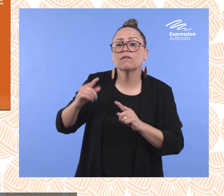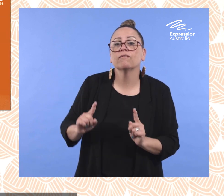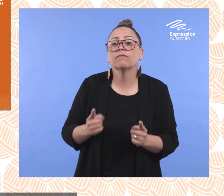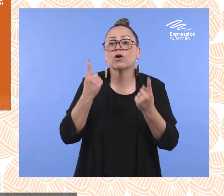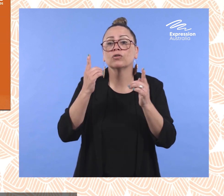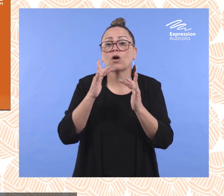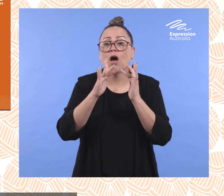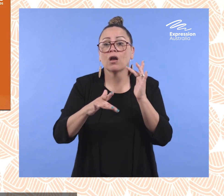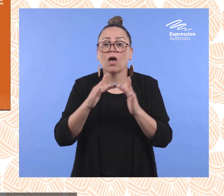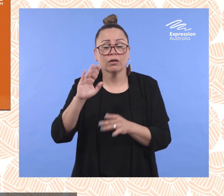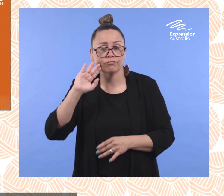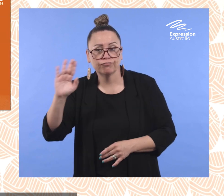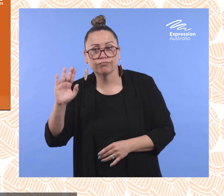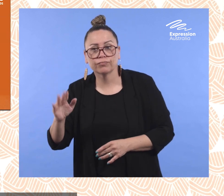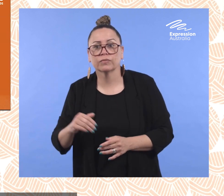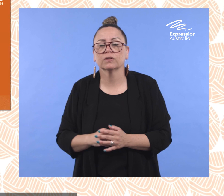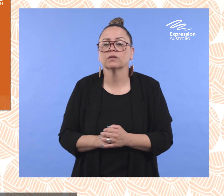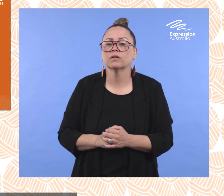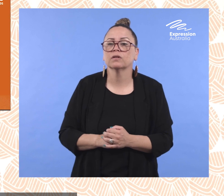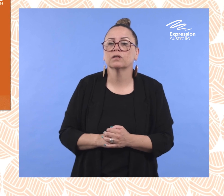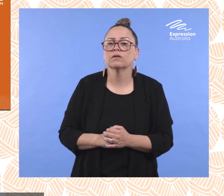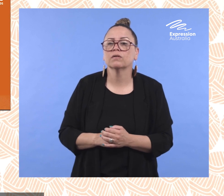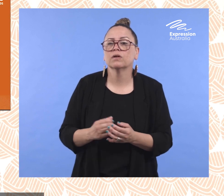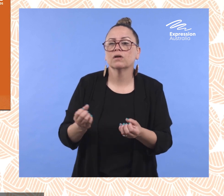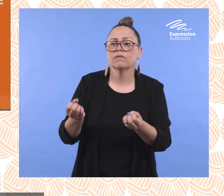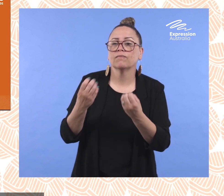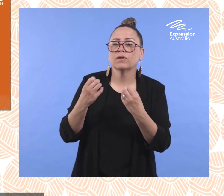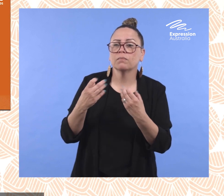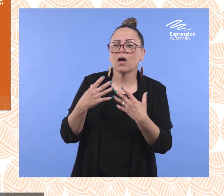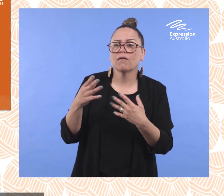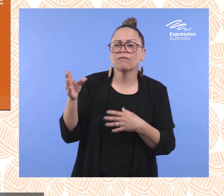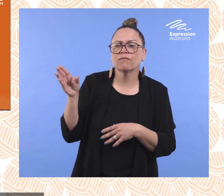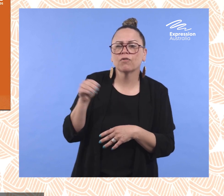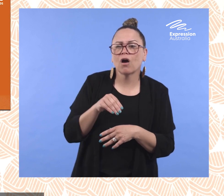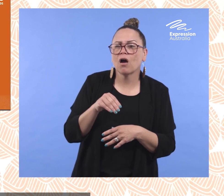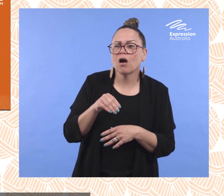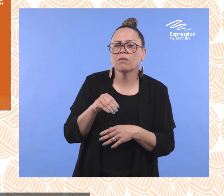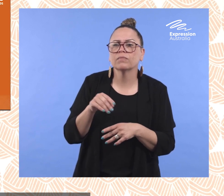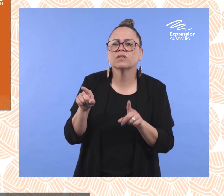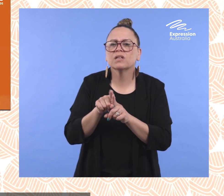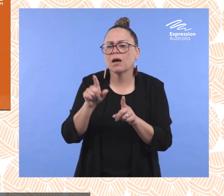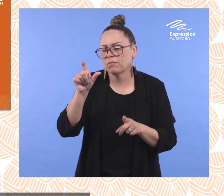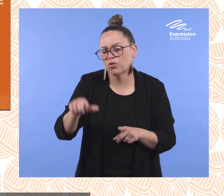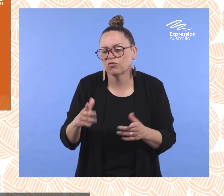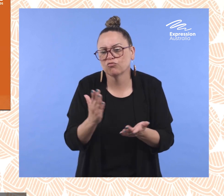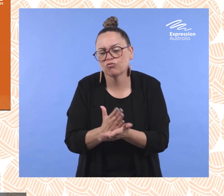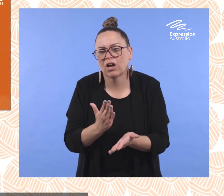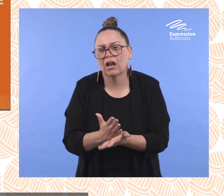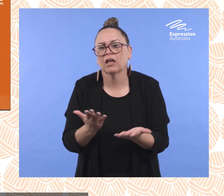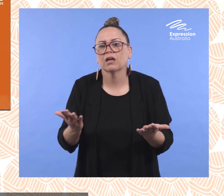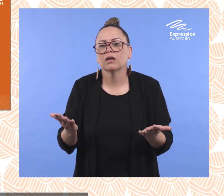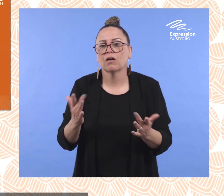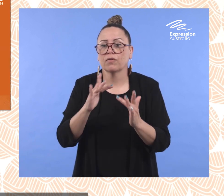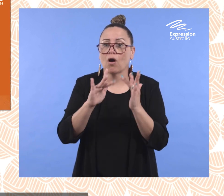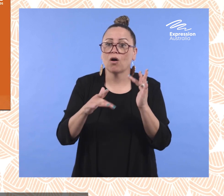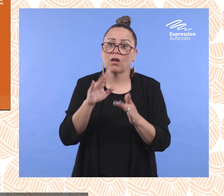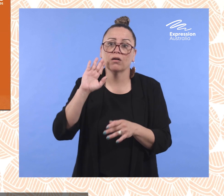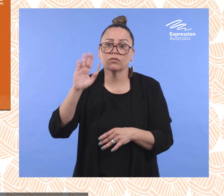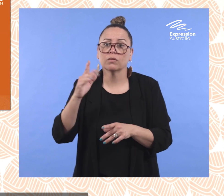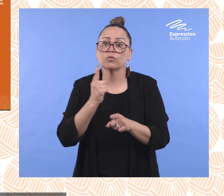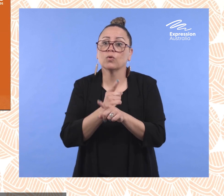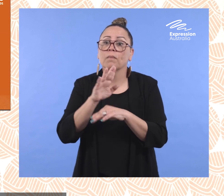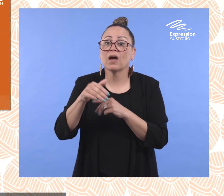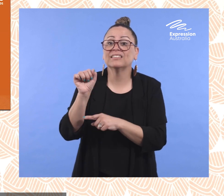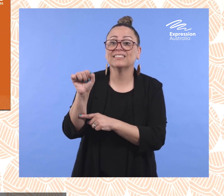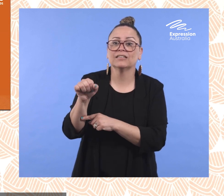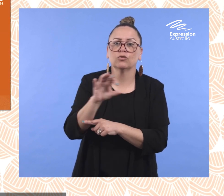when we were first doing these, a feedback from, actually it was from the same person, was that the webinar spent more time